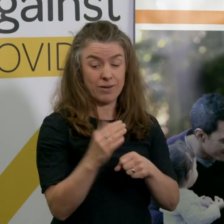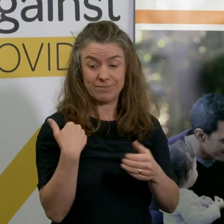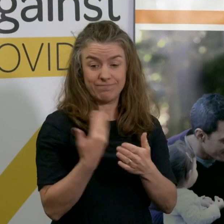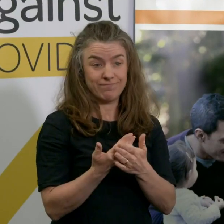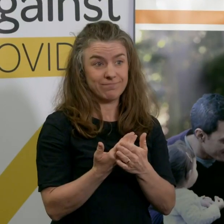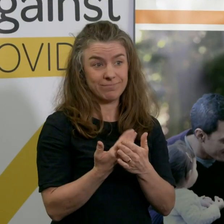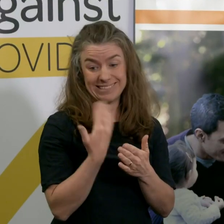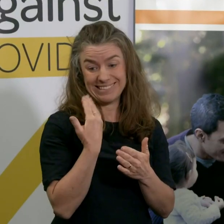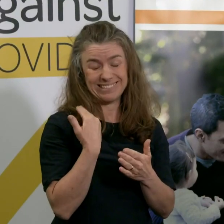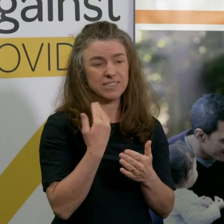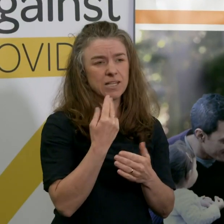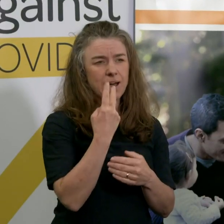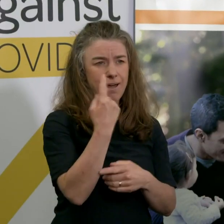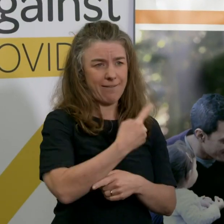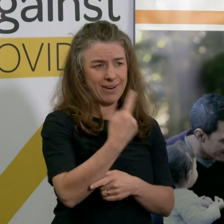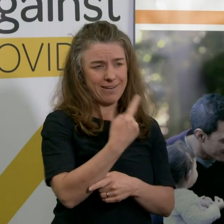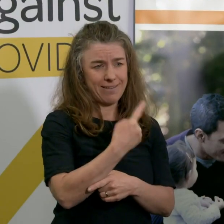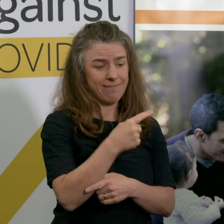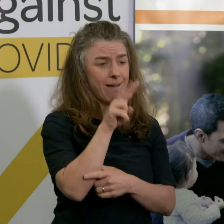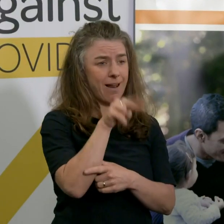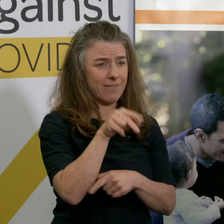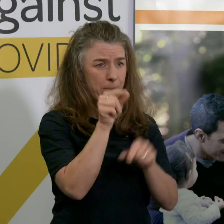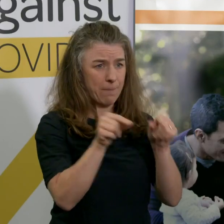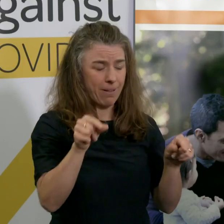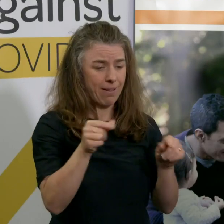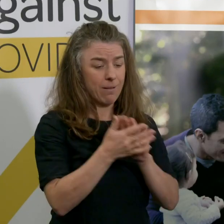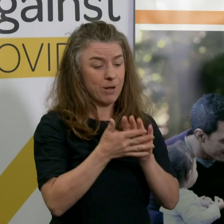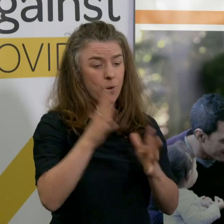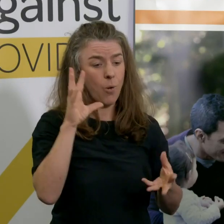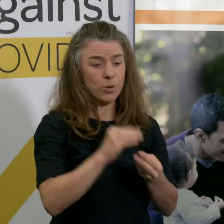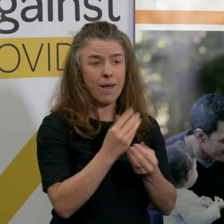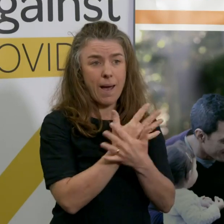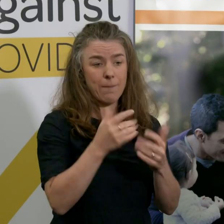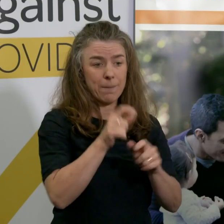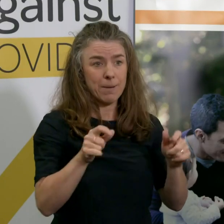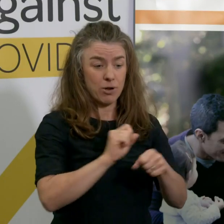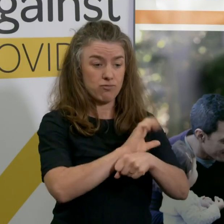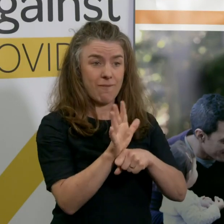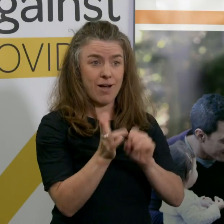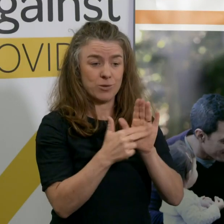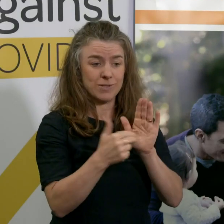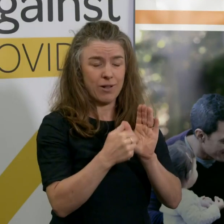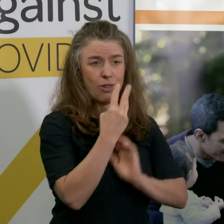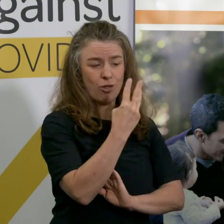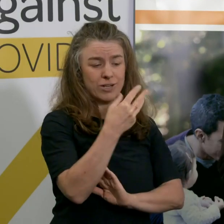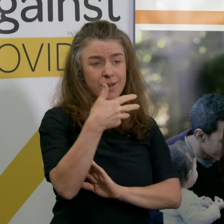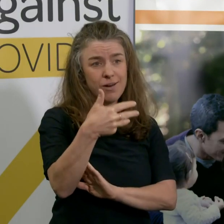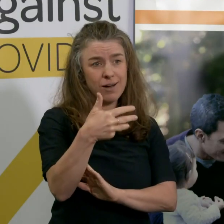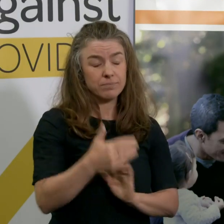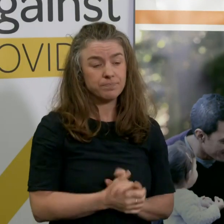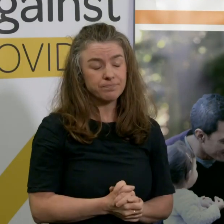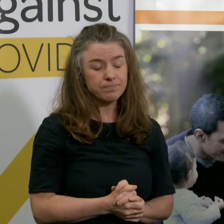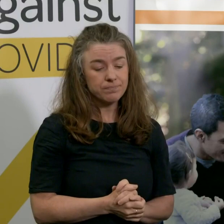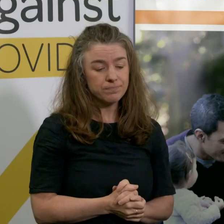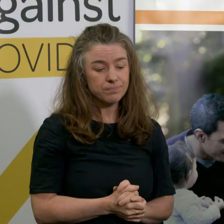been confirmed in the past 24 hours, and that brings our total number of cases to 39. Where public health